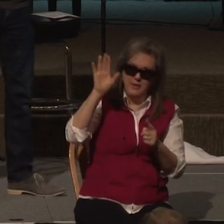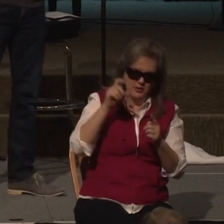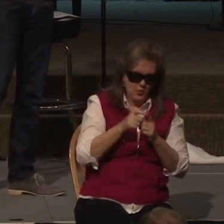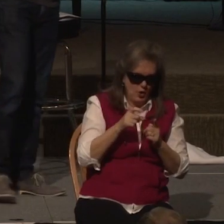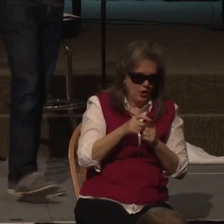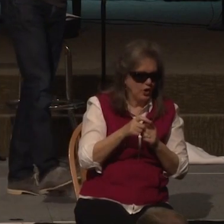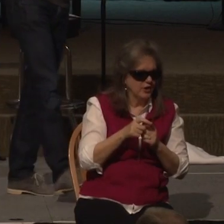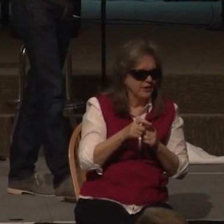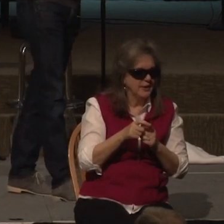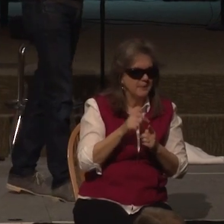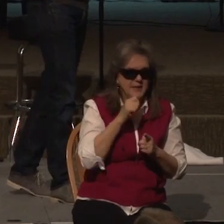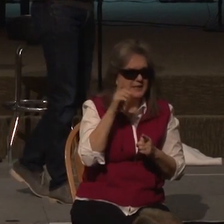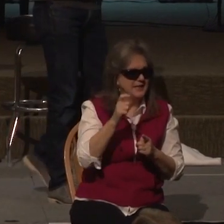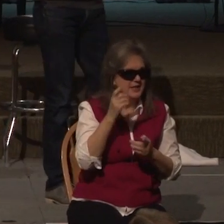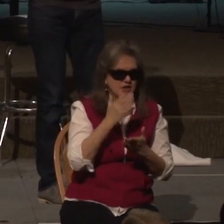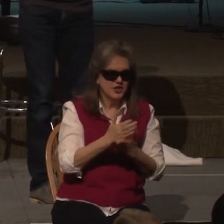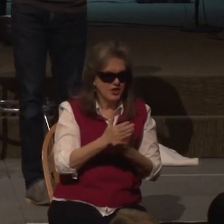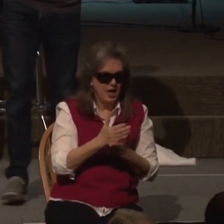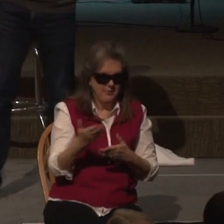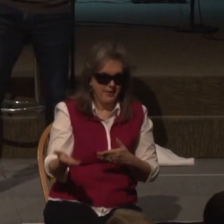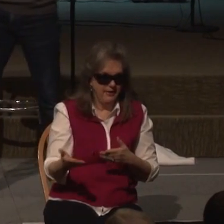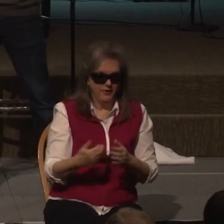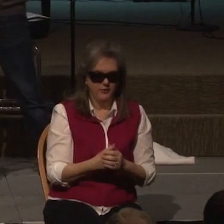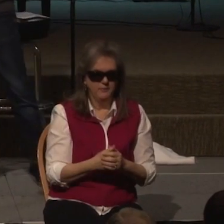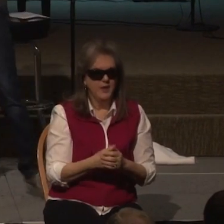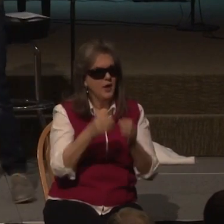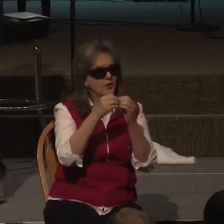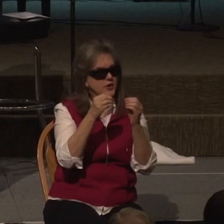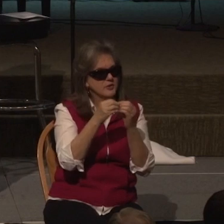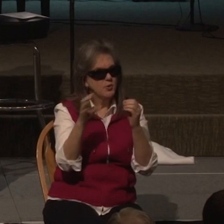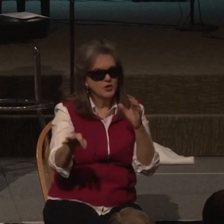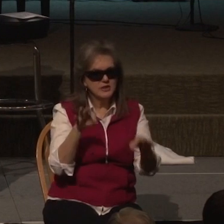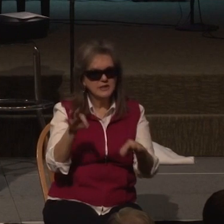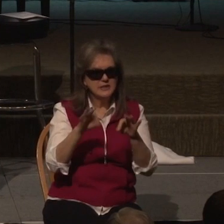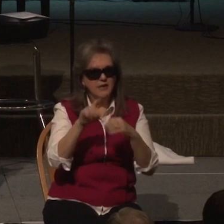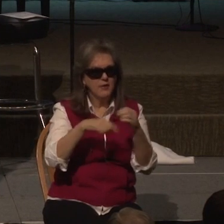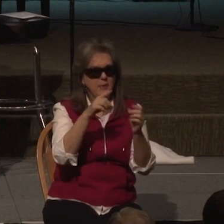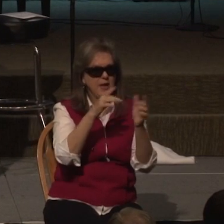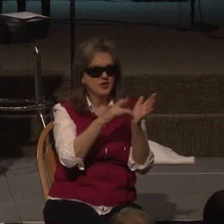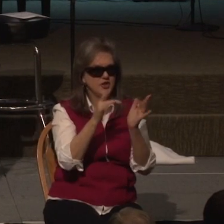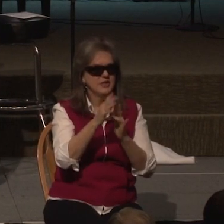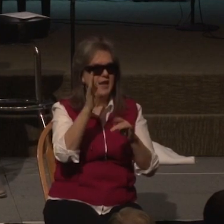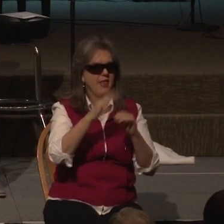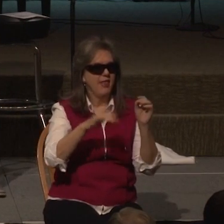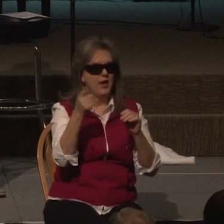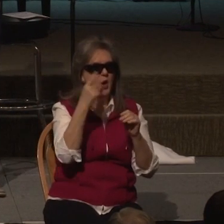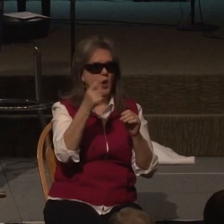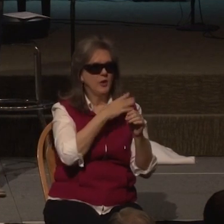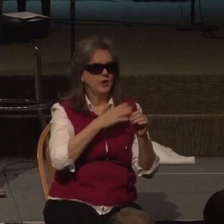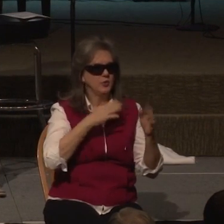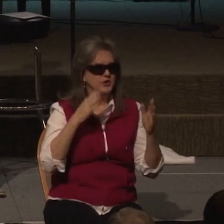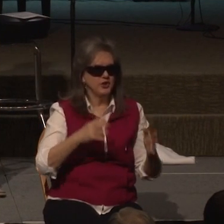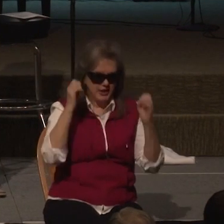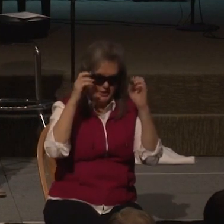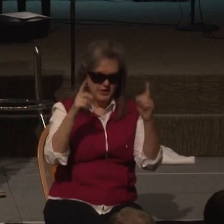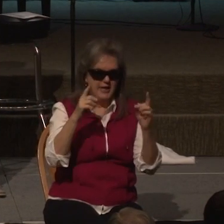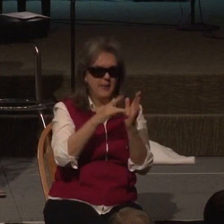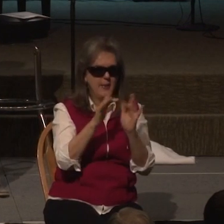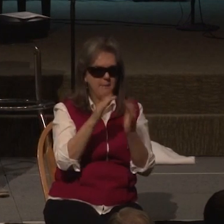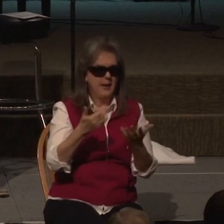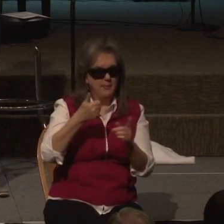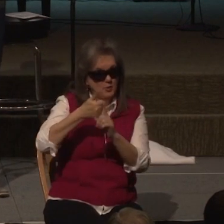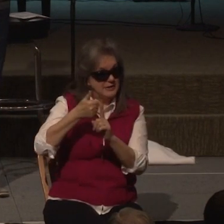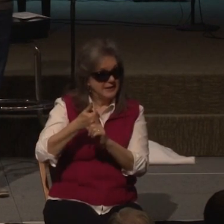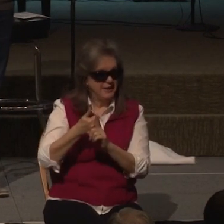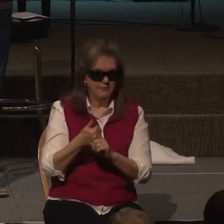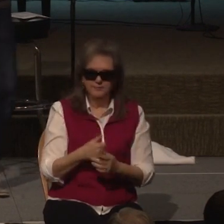But it doesn't just stop there. All right, there's more to discover about Jesus than just Christian education or even the Bible itself, as important as